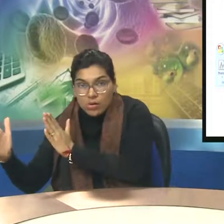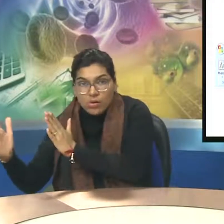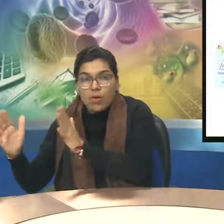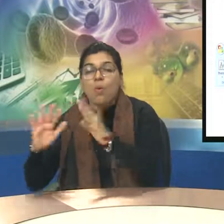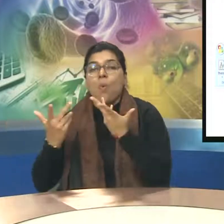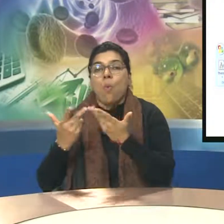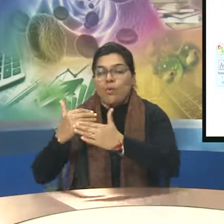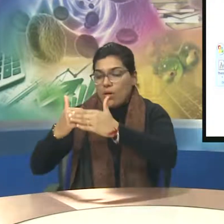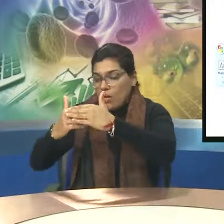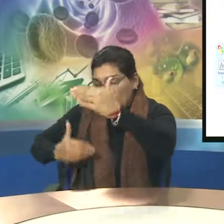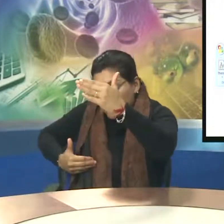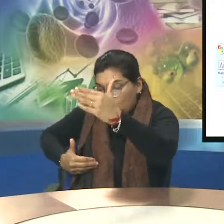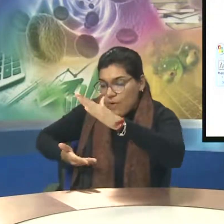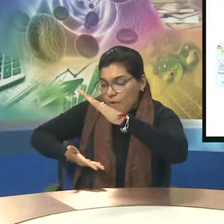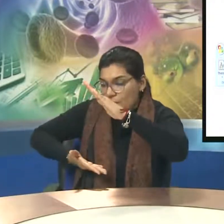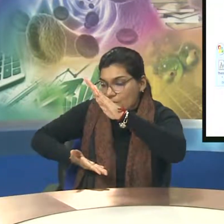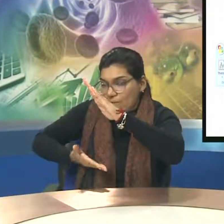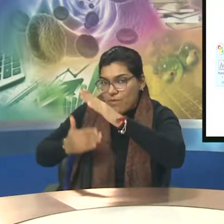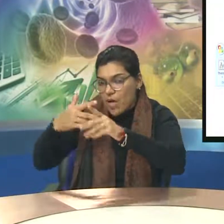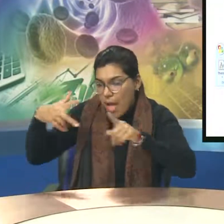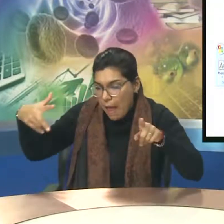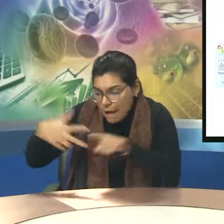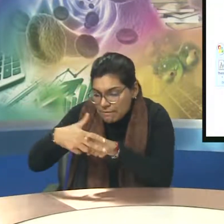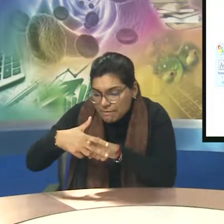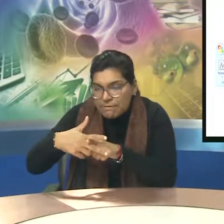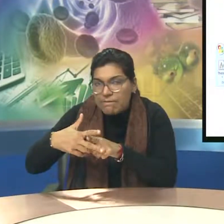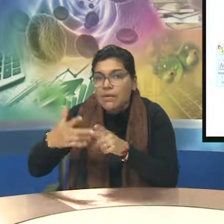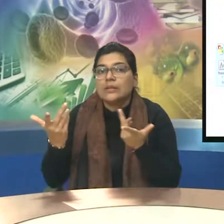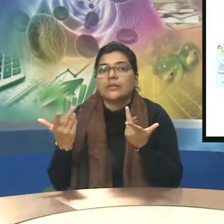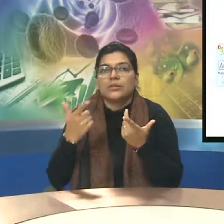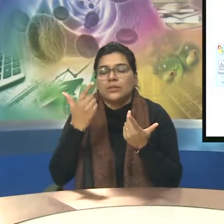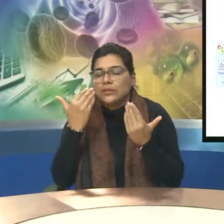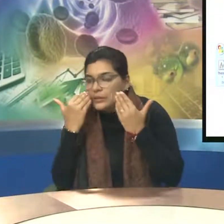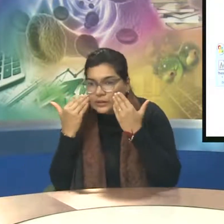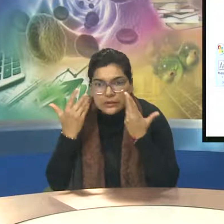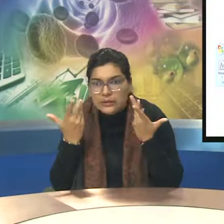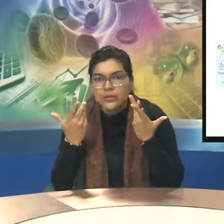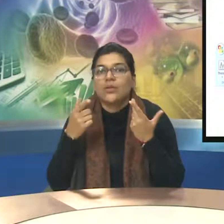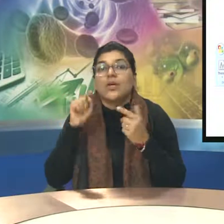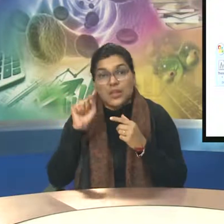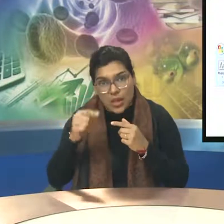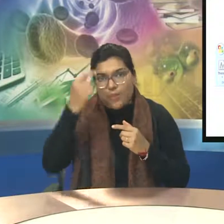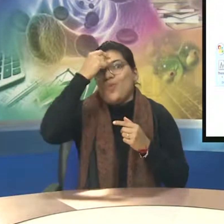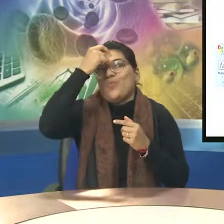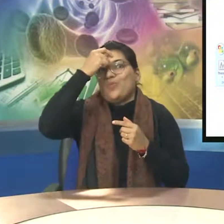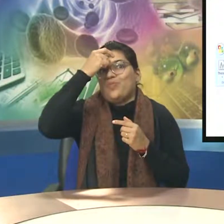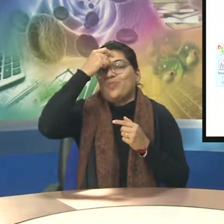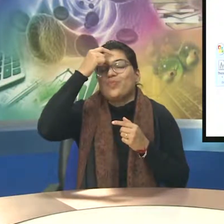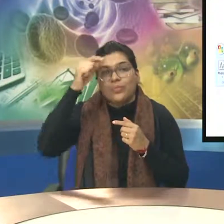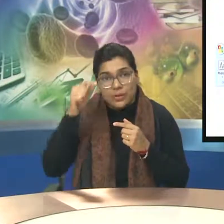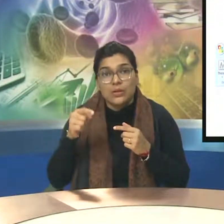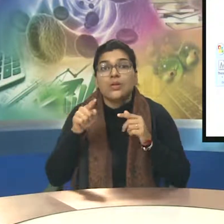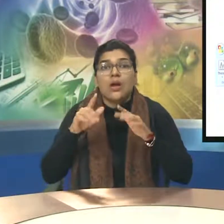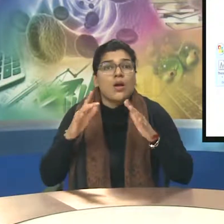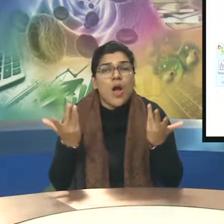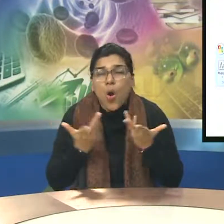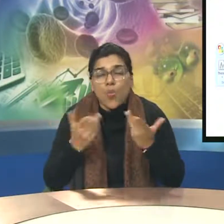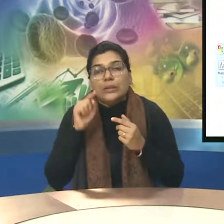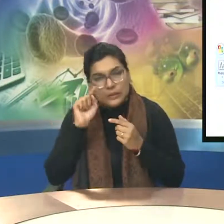Maybe few of you want something to be printed out on the half page and